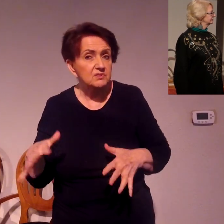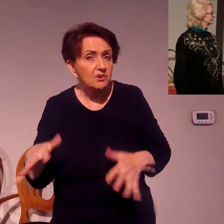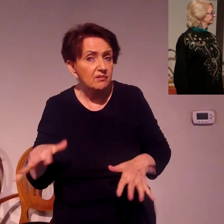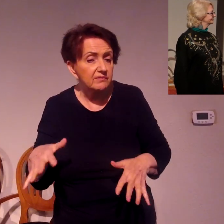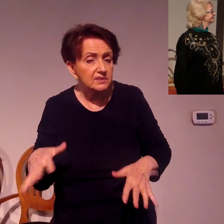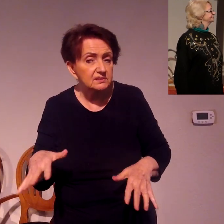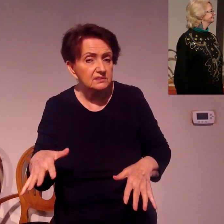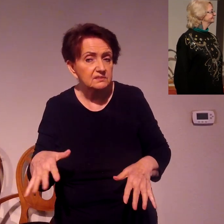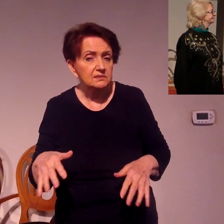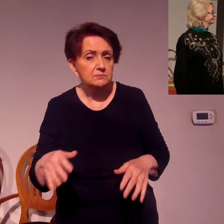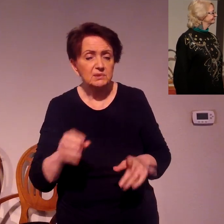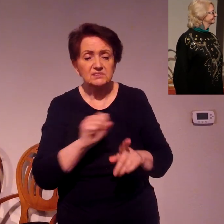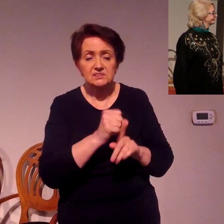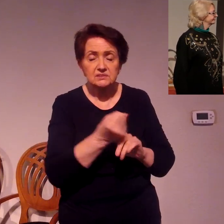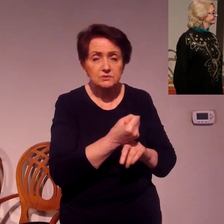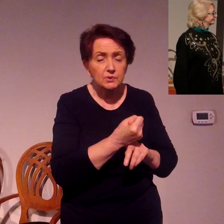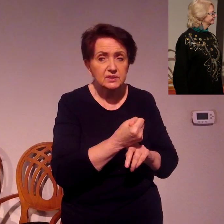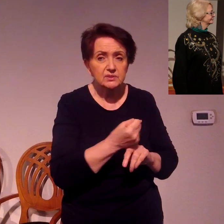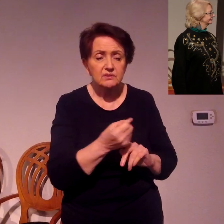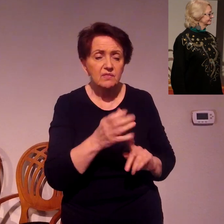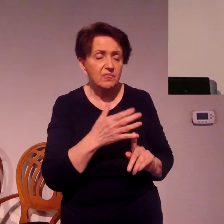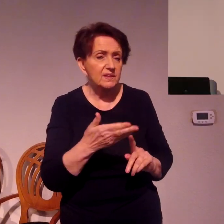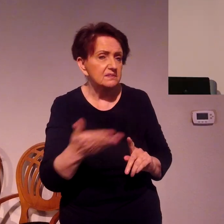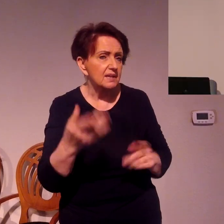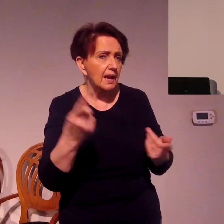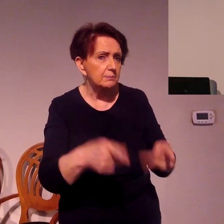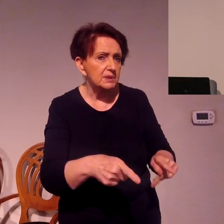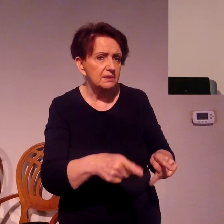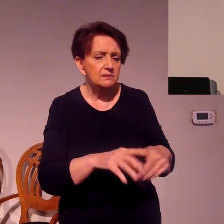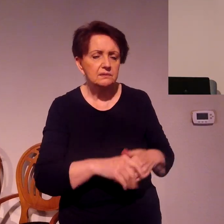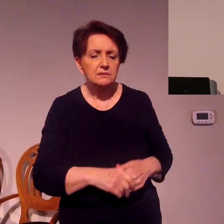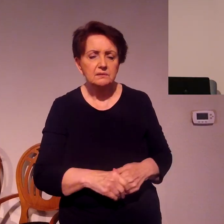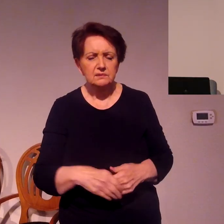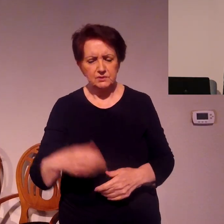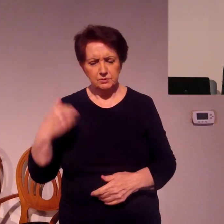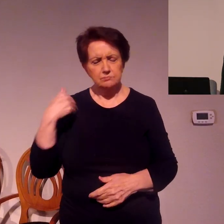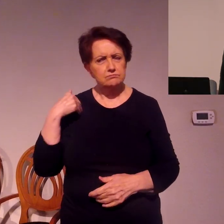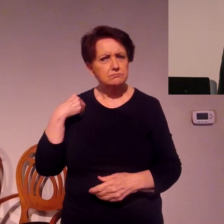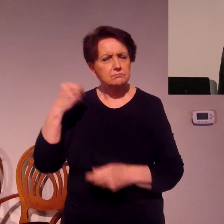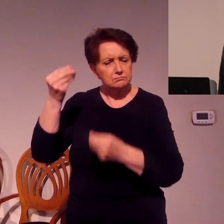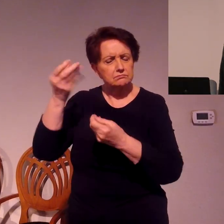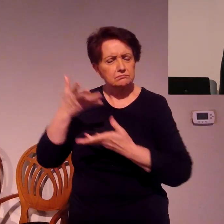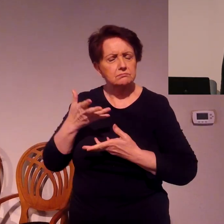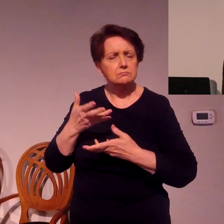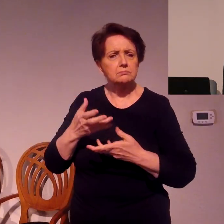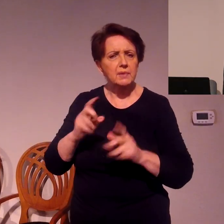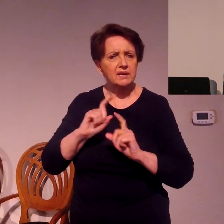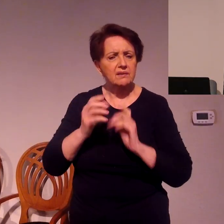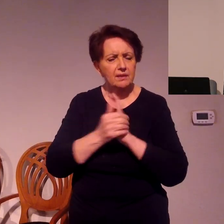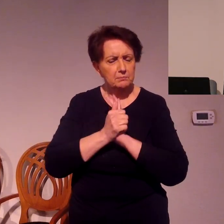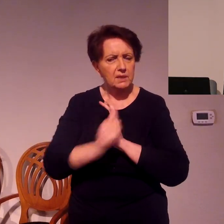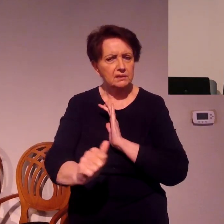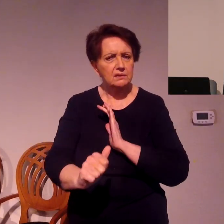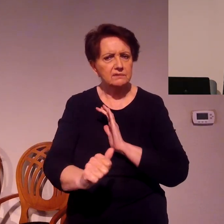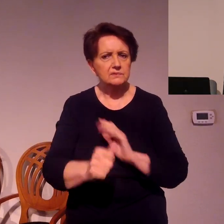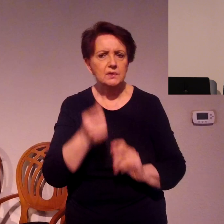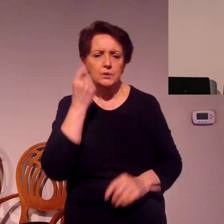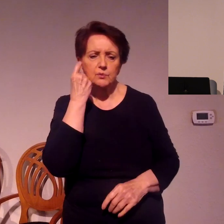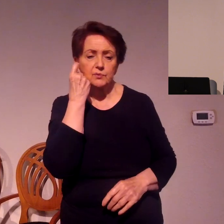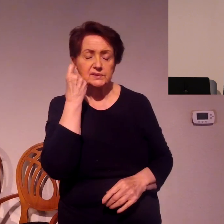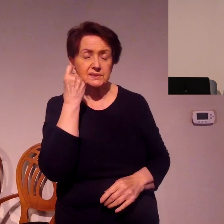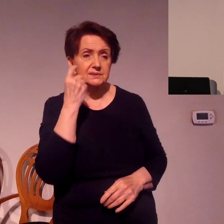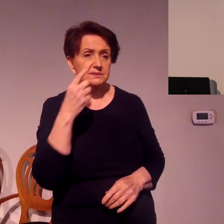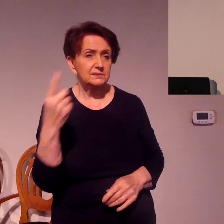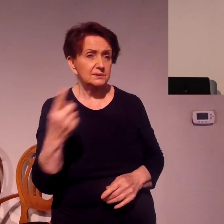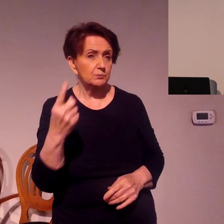about a certain situation or circumstance, she reminds me of my gifts. You know, it was like recently I was asked to do the